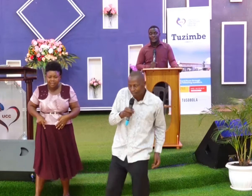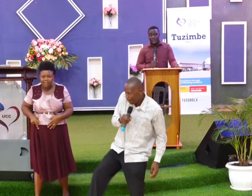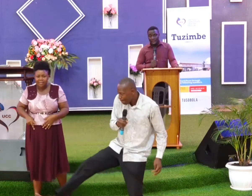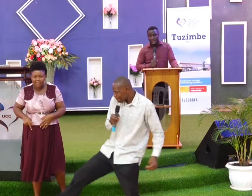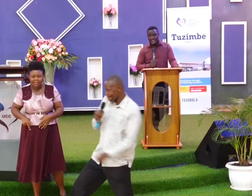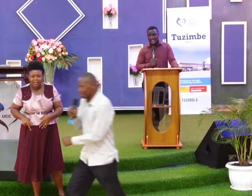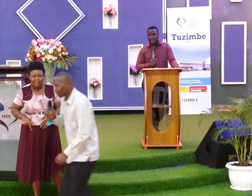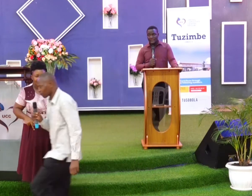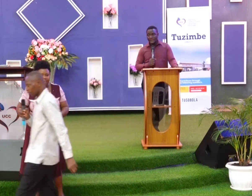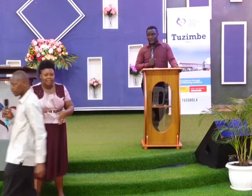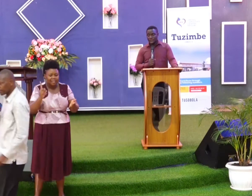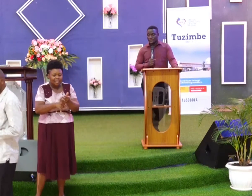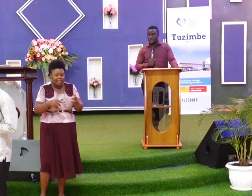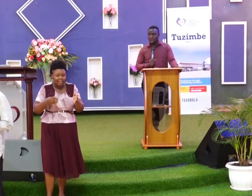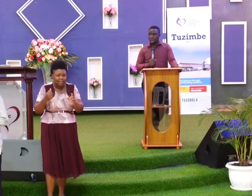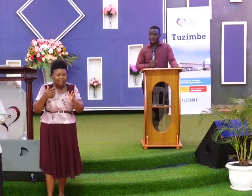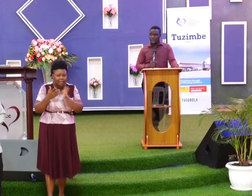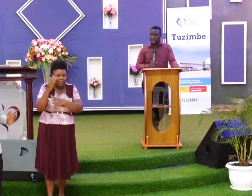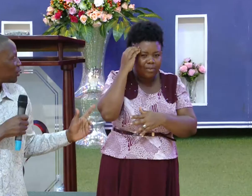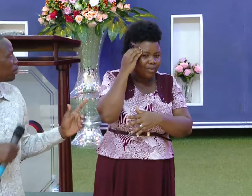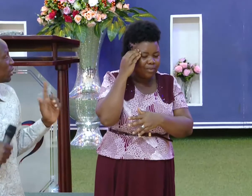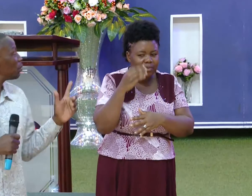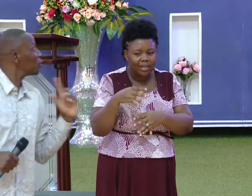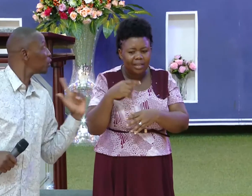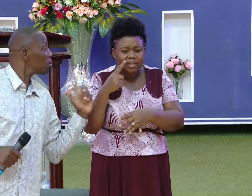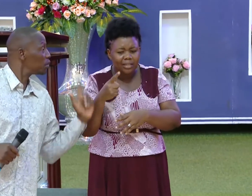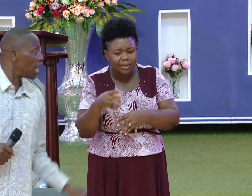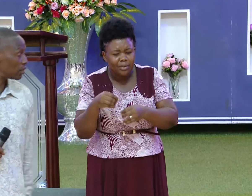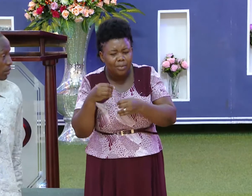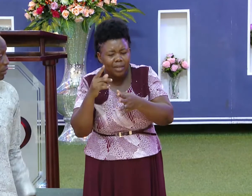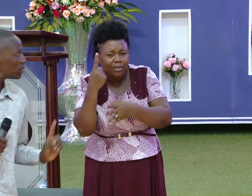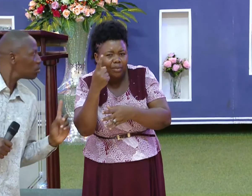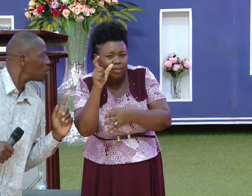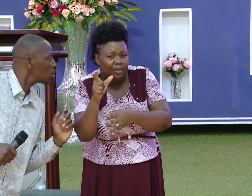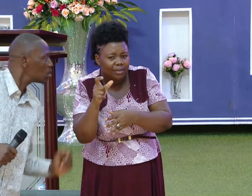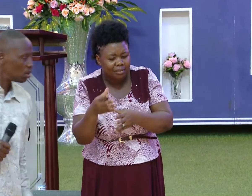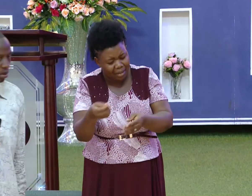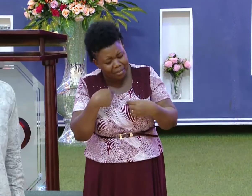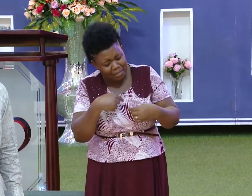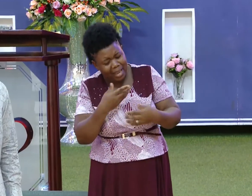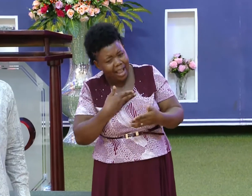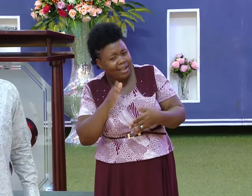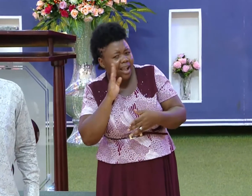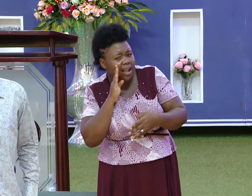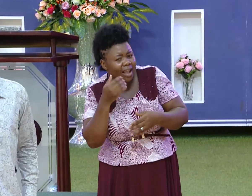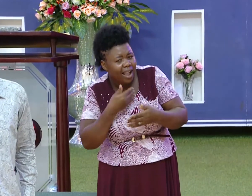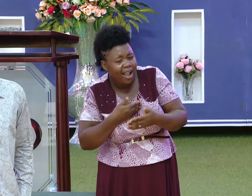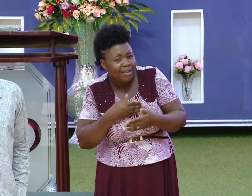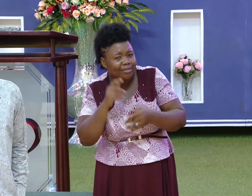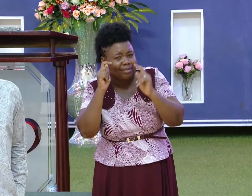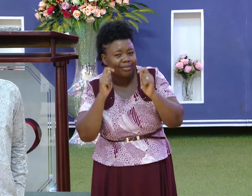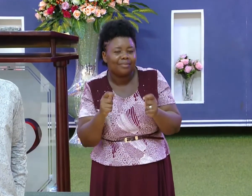the kingdom of God is taken by force. They tell you, we have given one person.